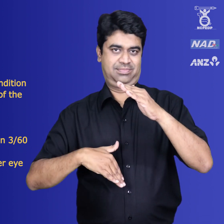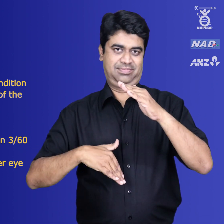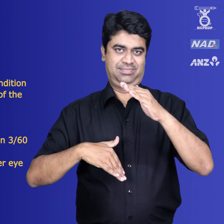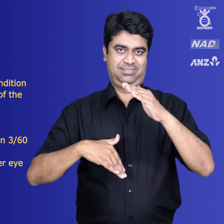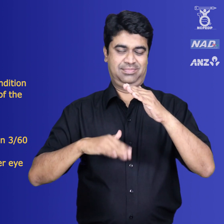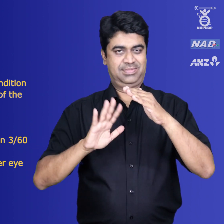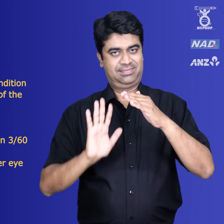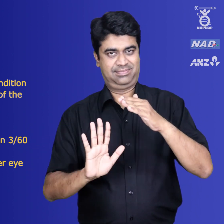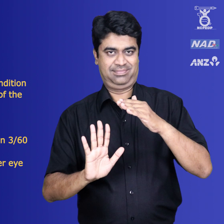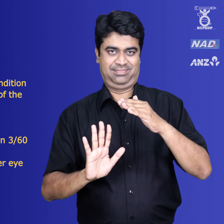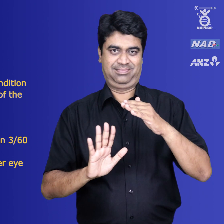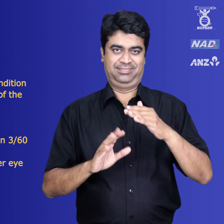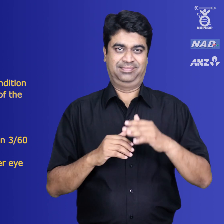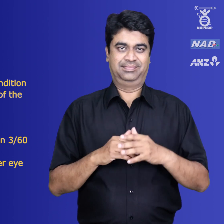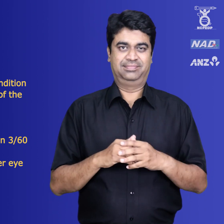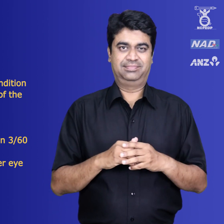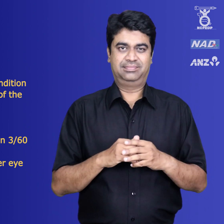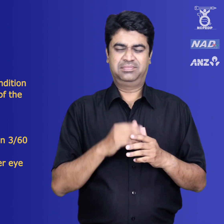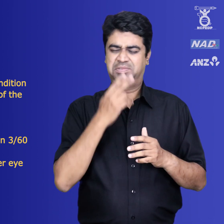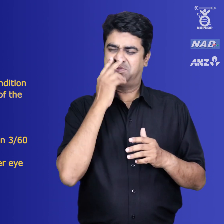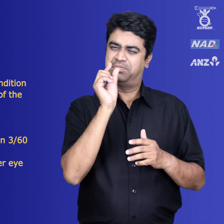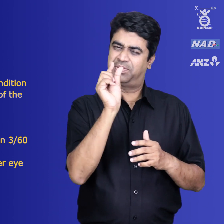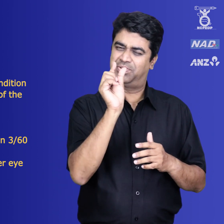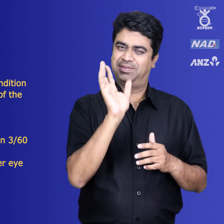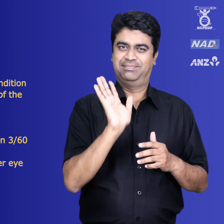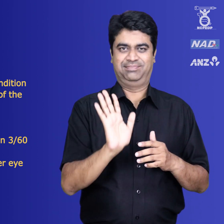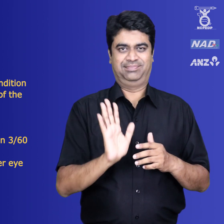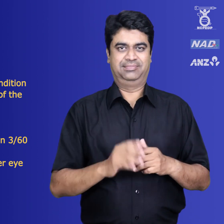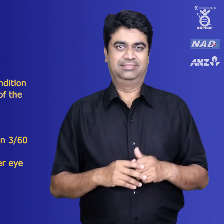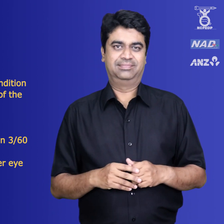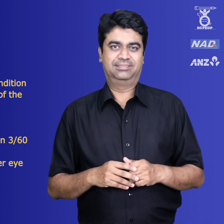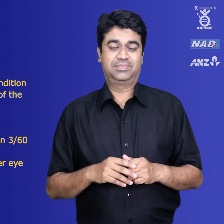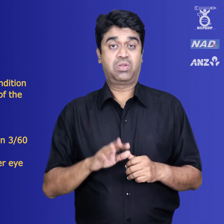eye with best possible correction, or